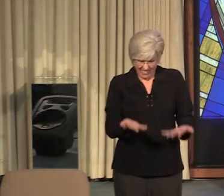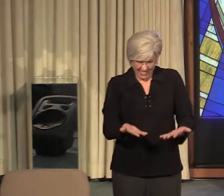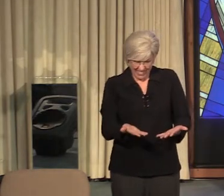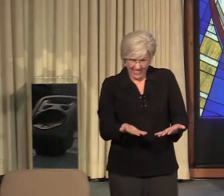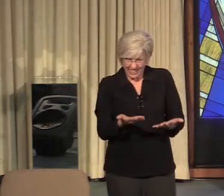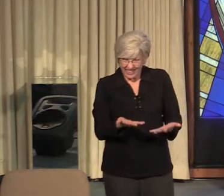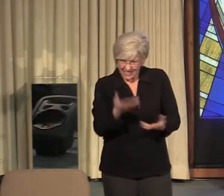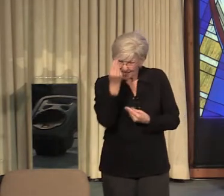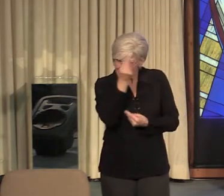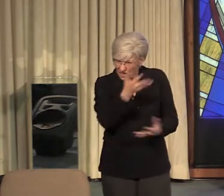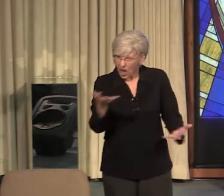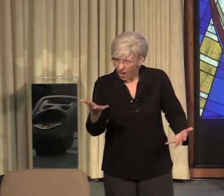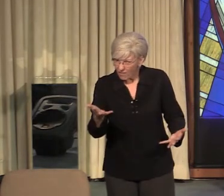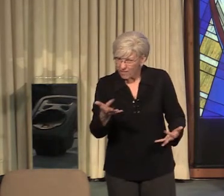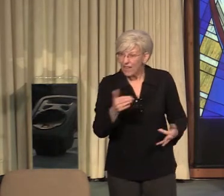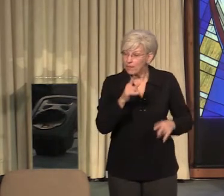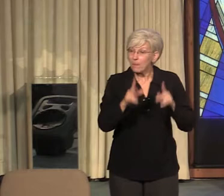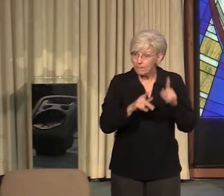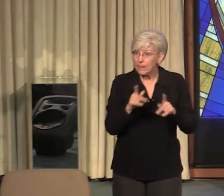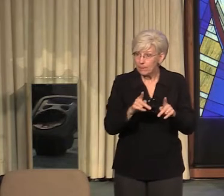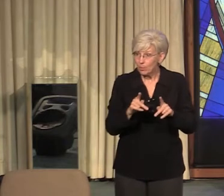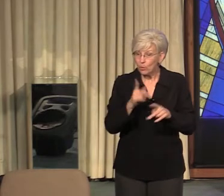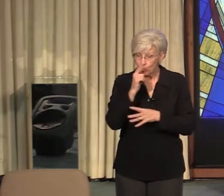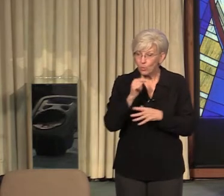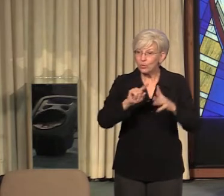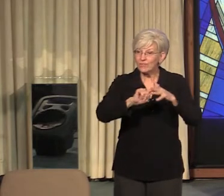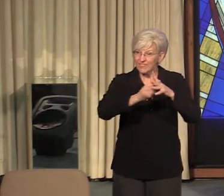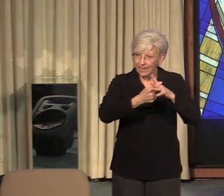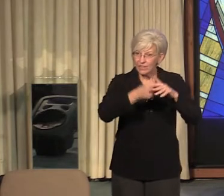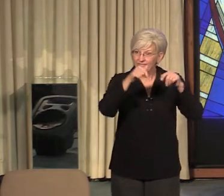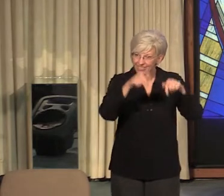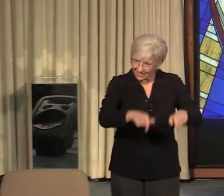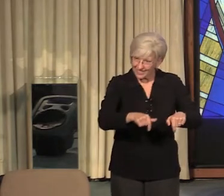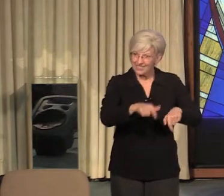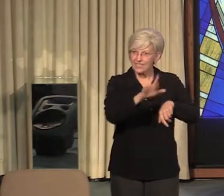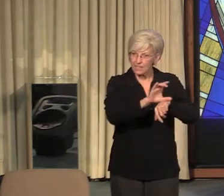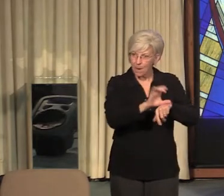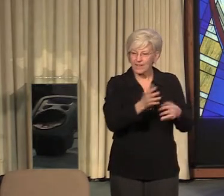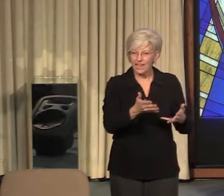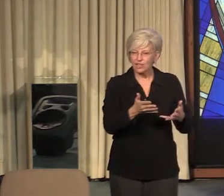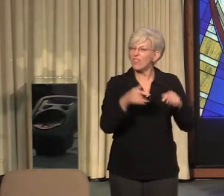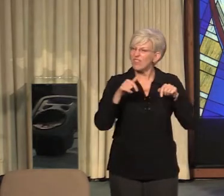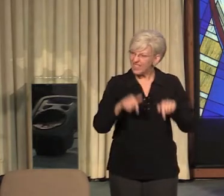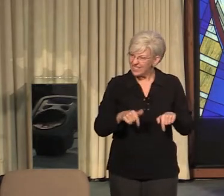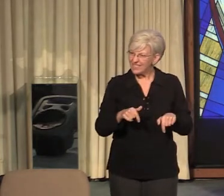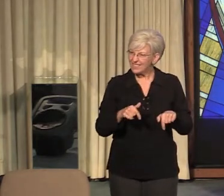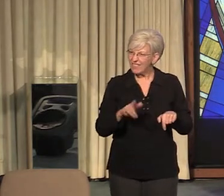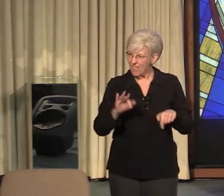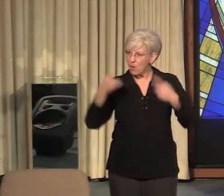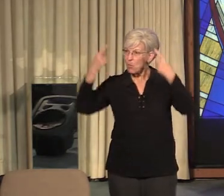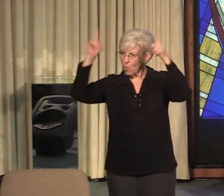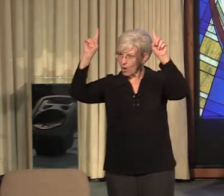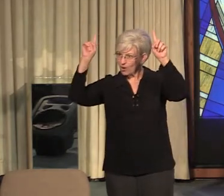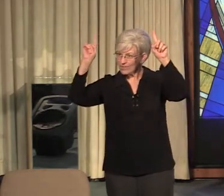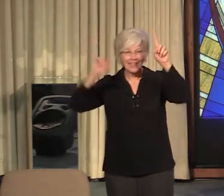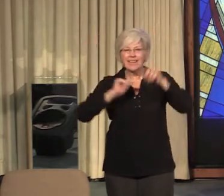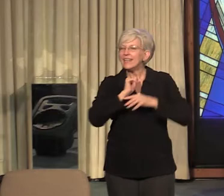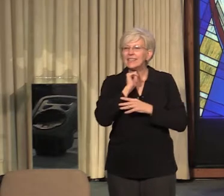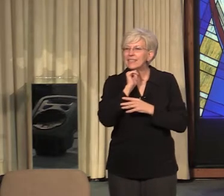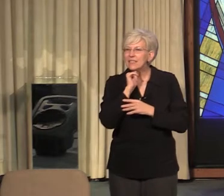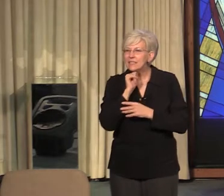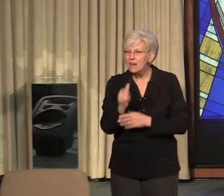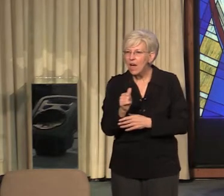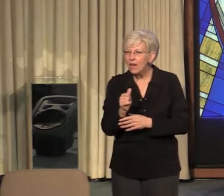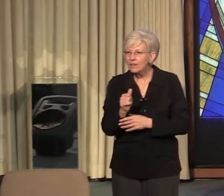this denomination, and they really didn't intend to found a denomination, this stuff that worked in their lives didn't go